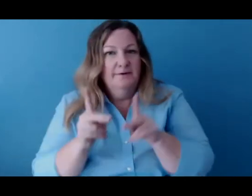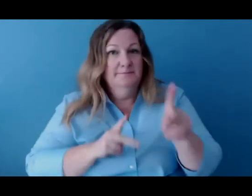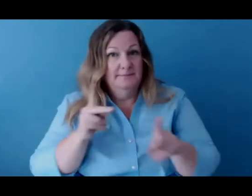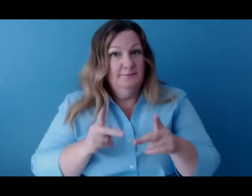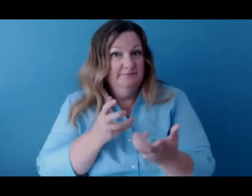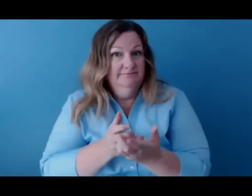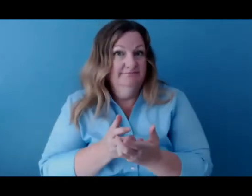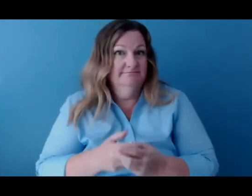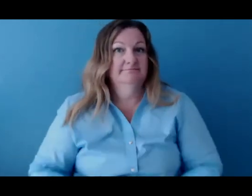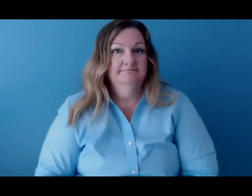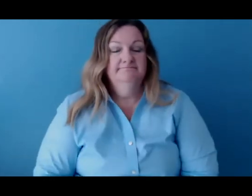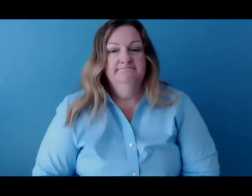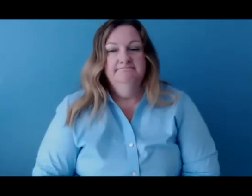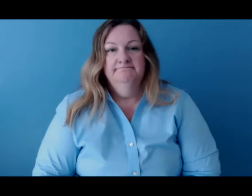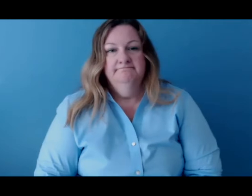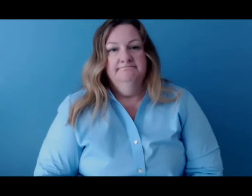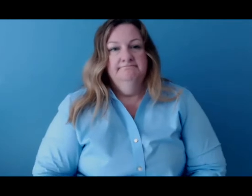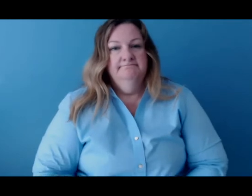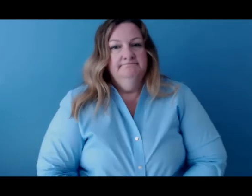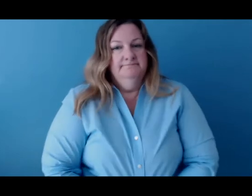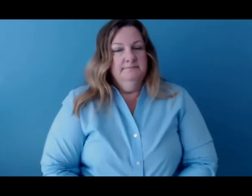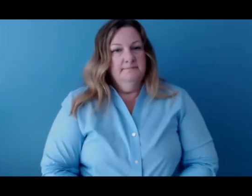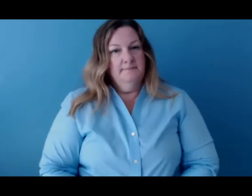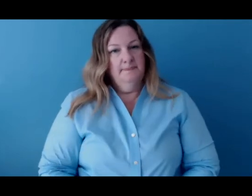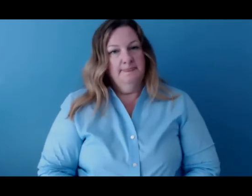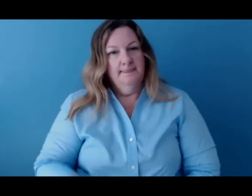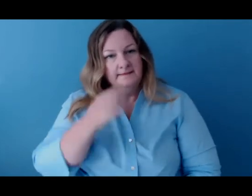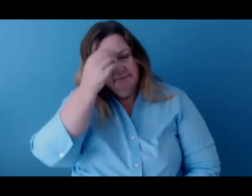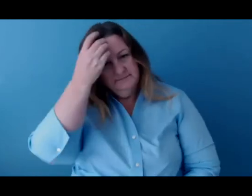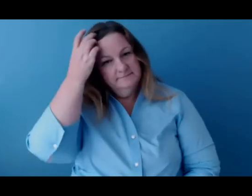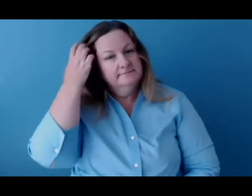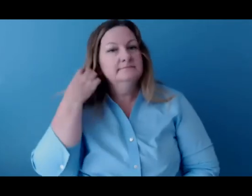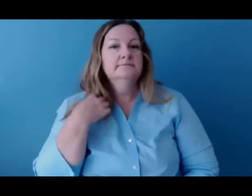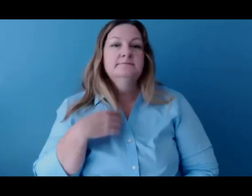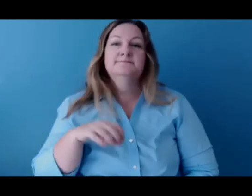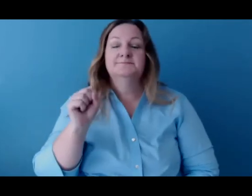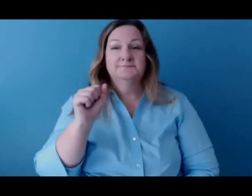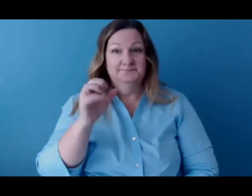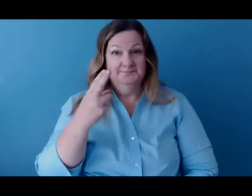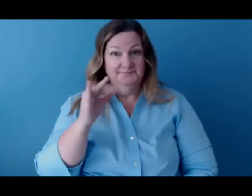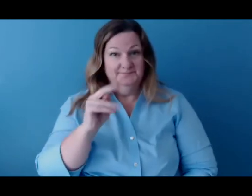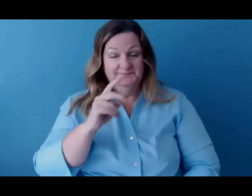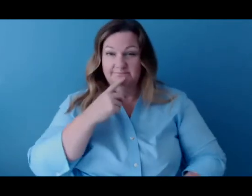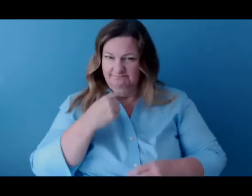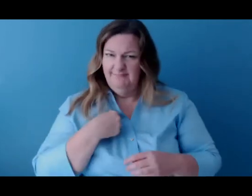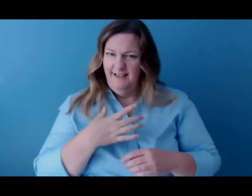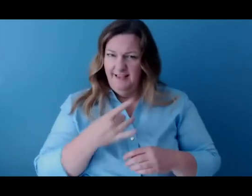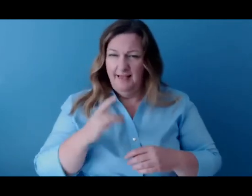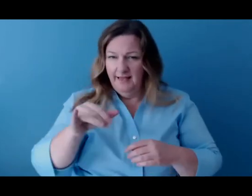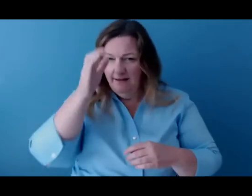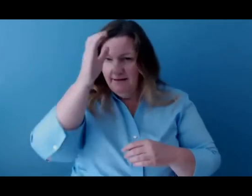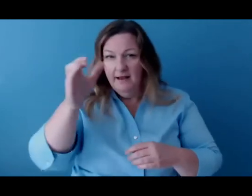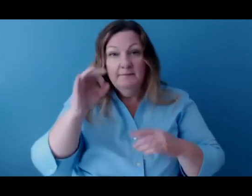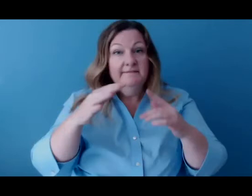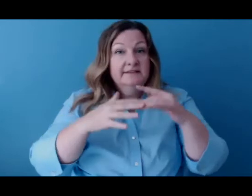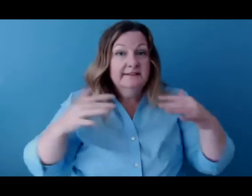So. And I like some of those words you threw in there, because you know diversity and inclusion is something that we